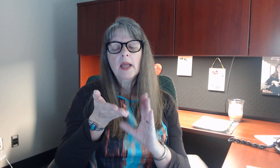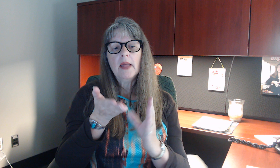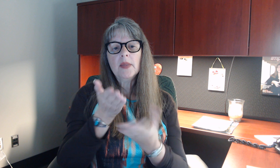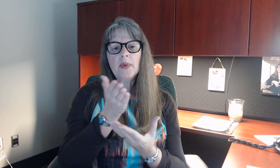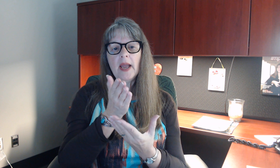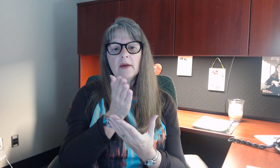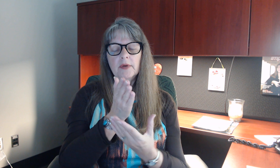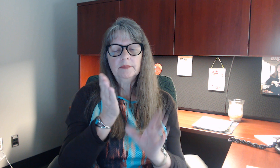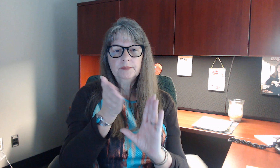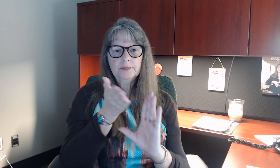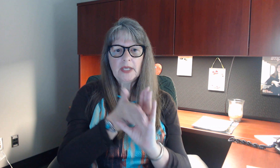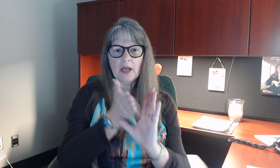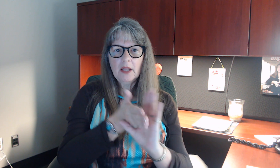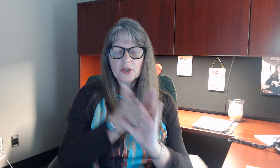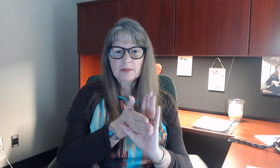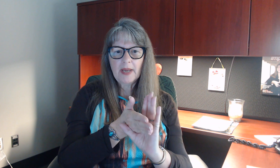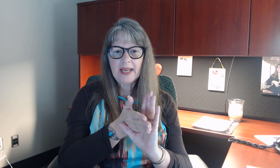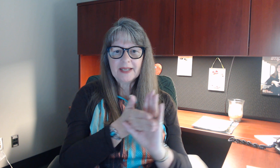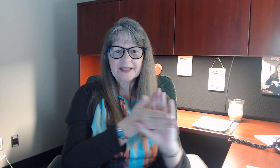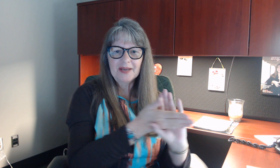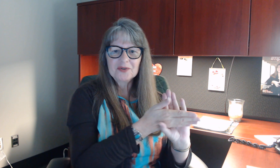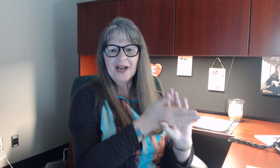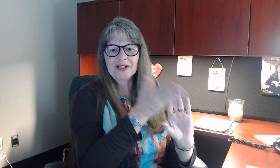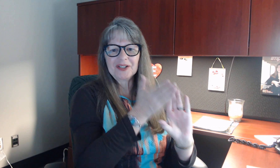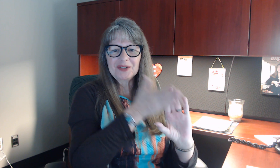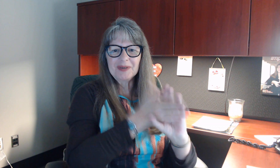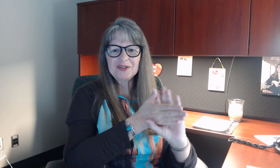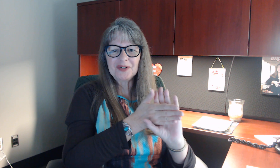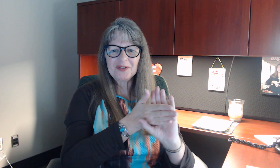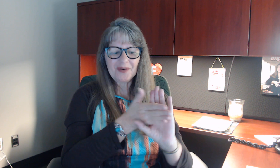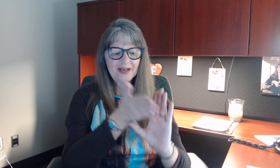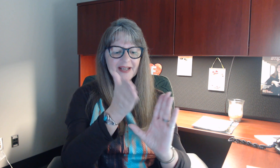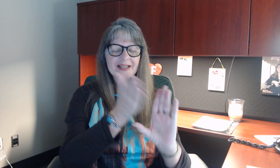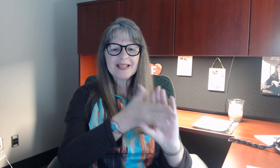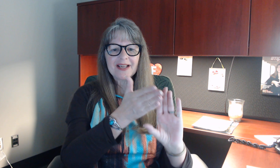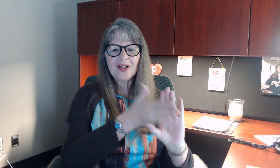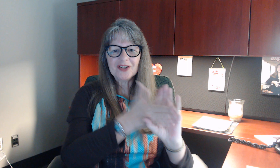Then we have psychology. My hands, I'm trying to look to make sure I do it right. Psychology.